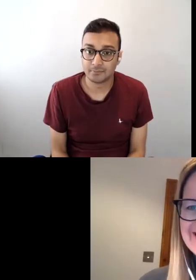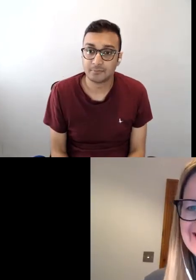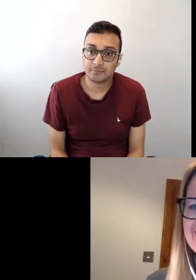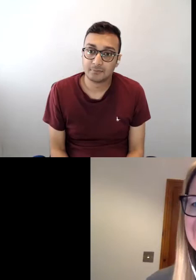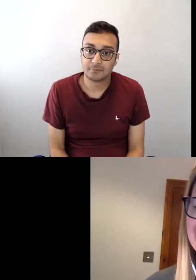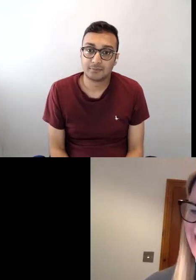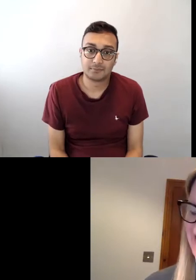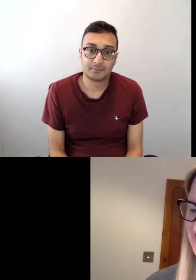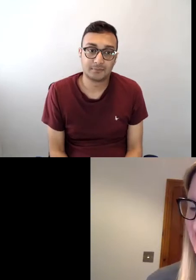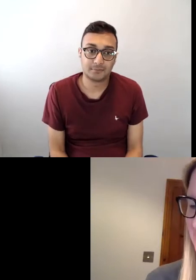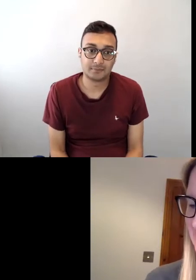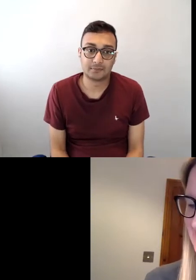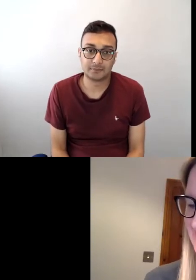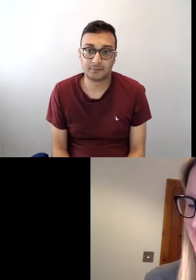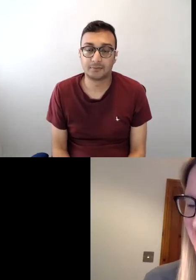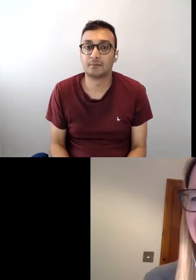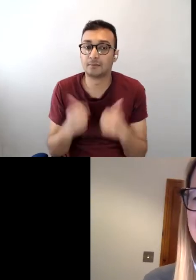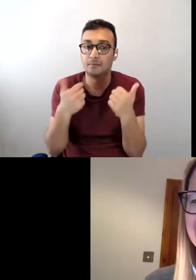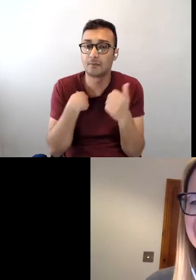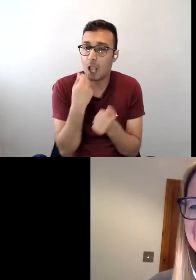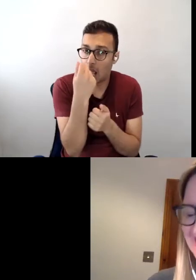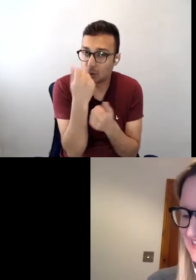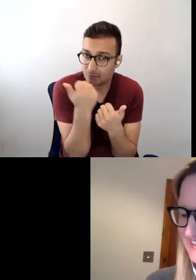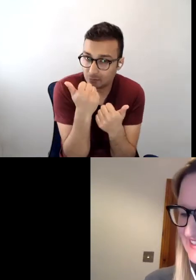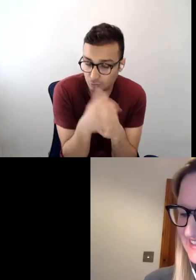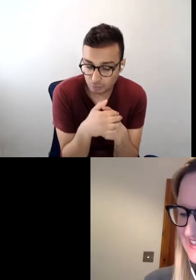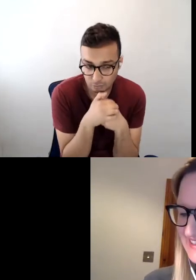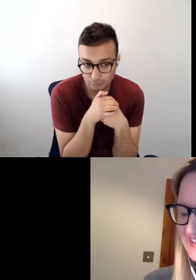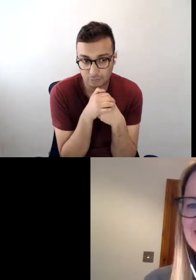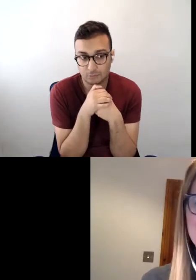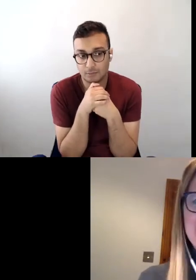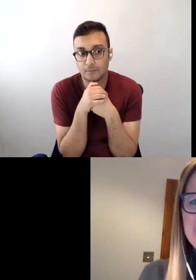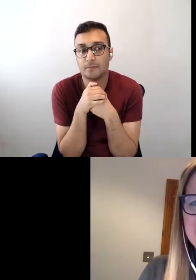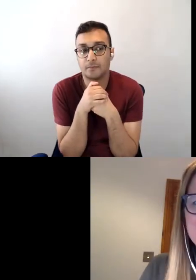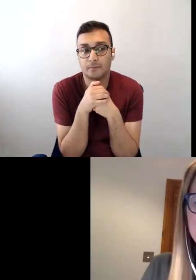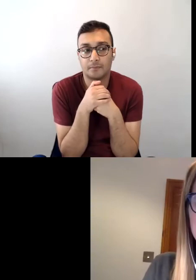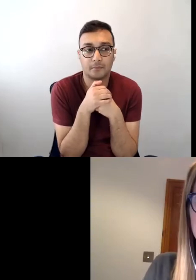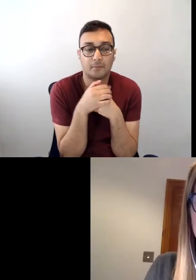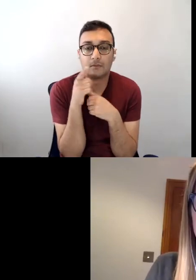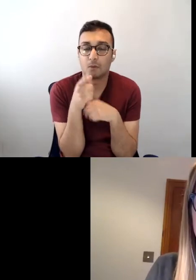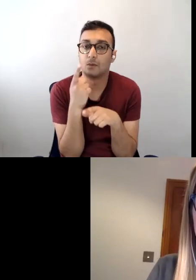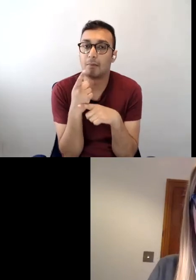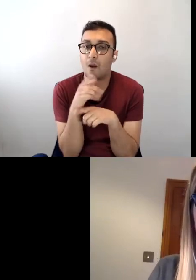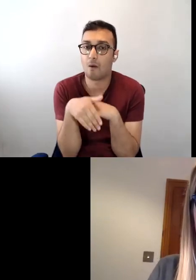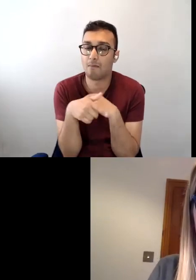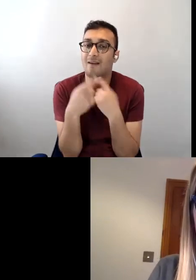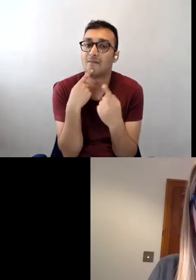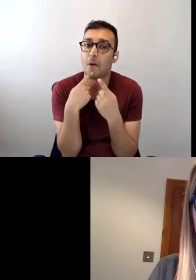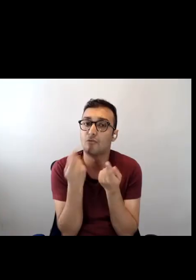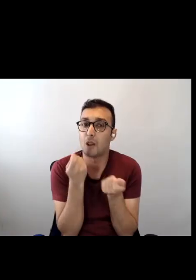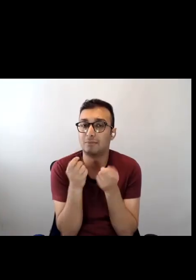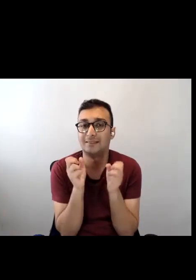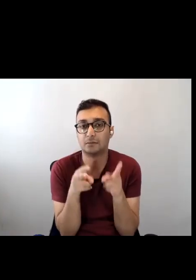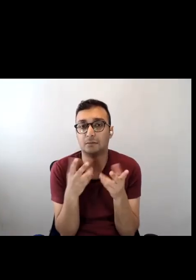so I'm going to finish. So concerning the information management system, in fact, we had a problem